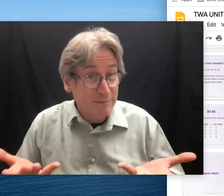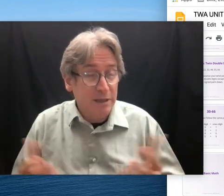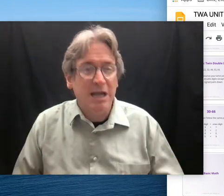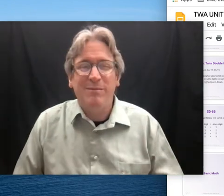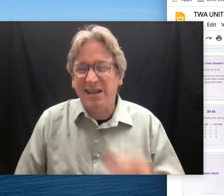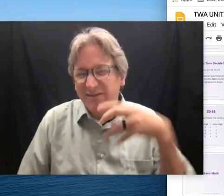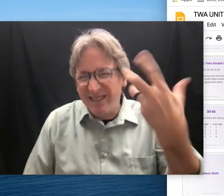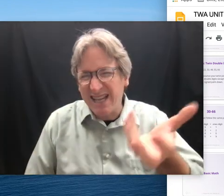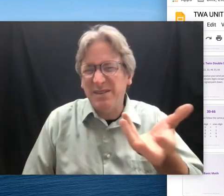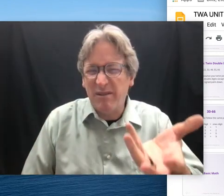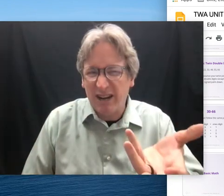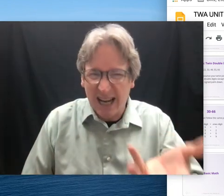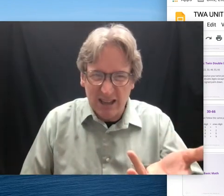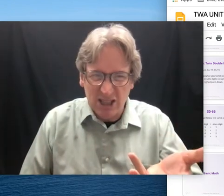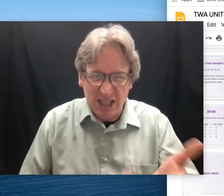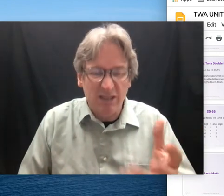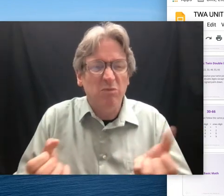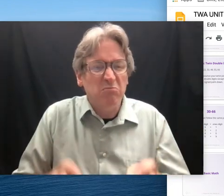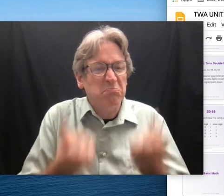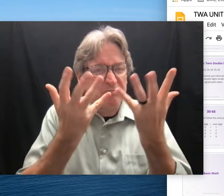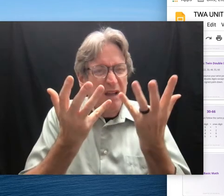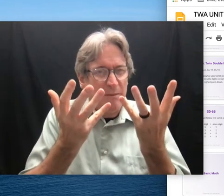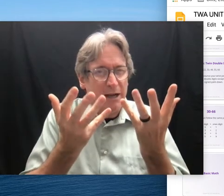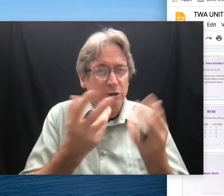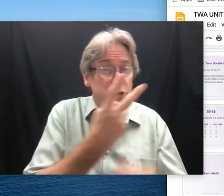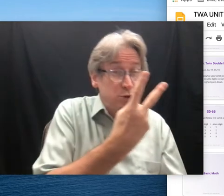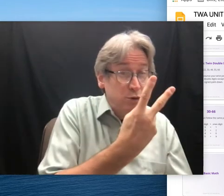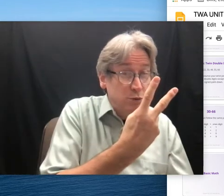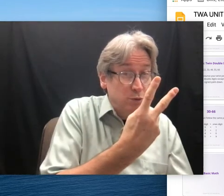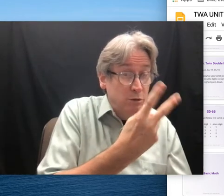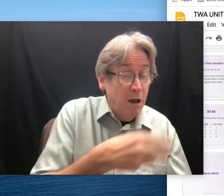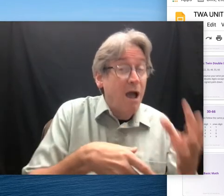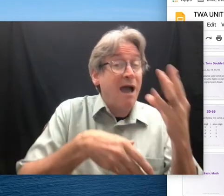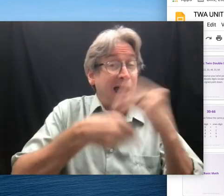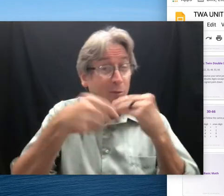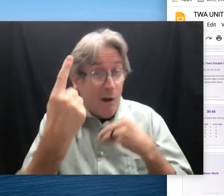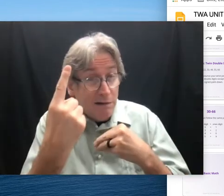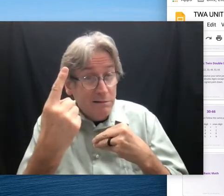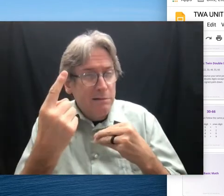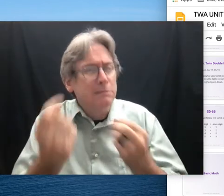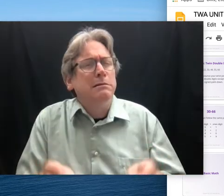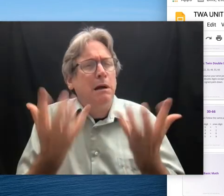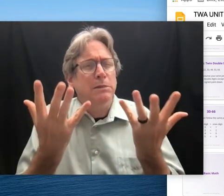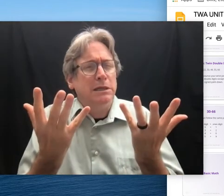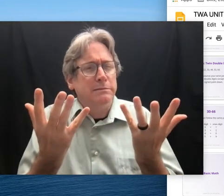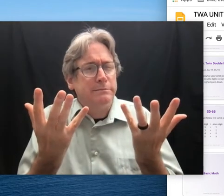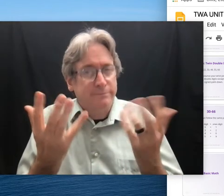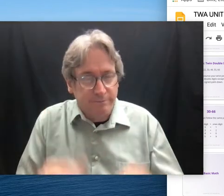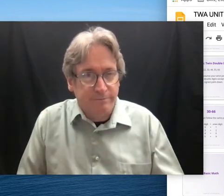what? But it tends to be very Englishy. How many? 2.